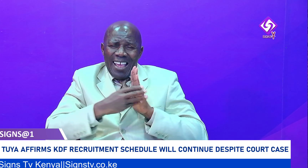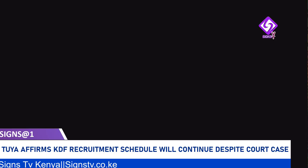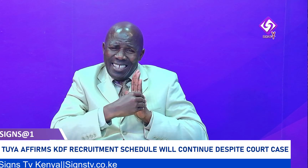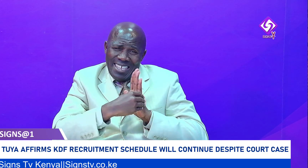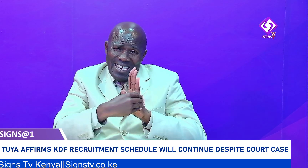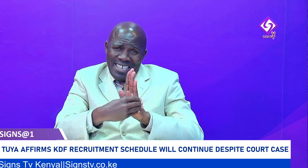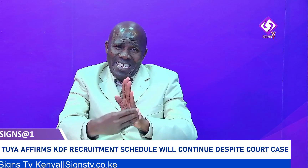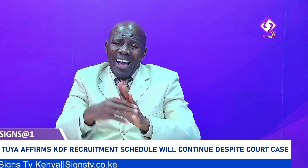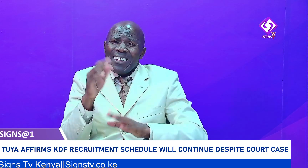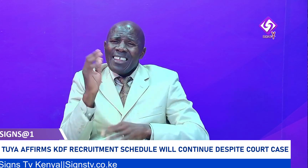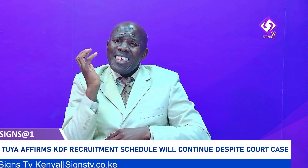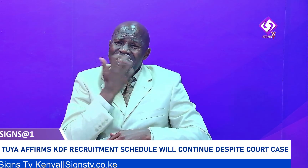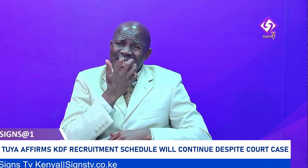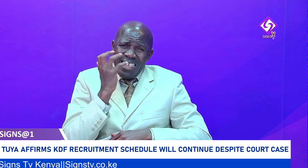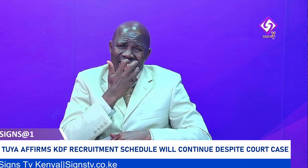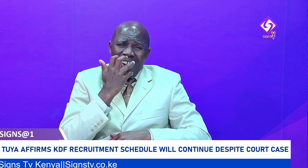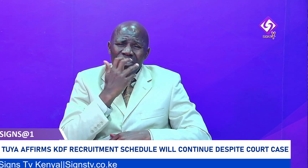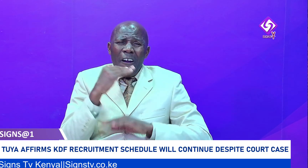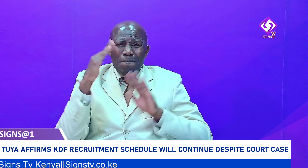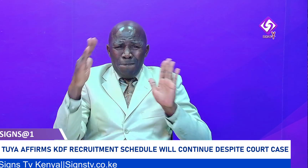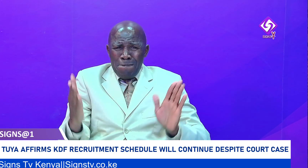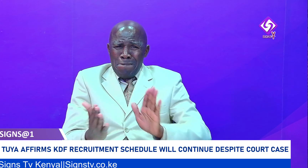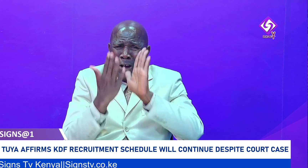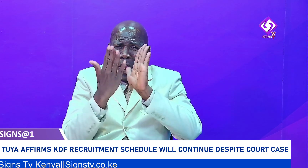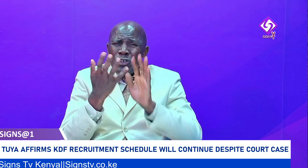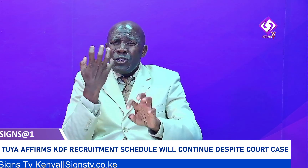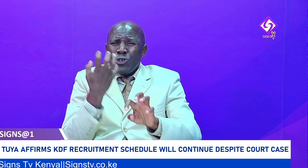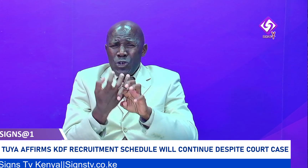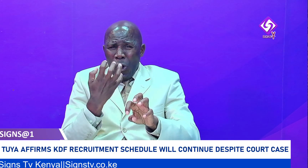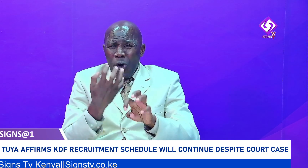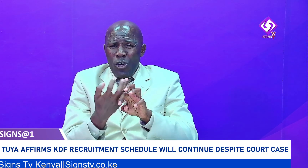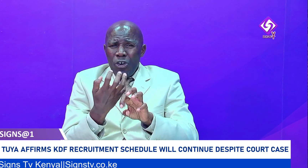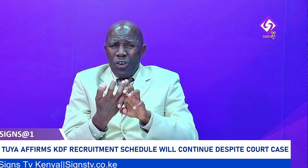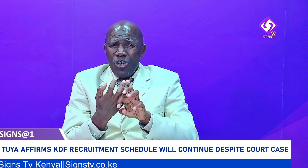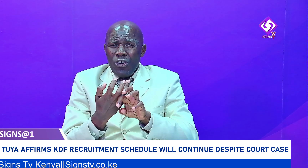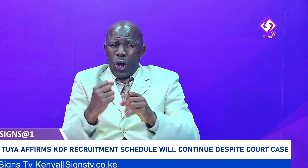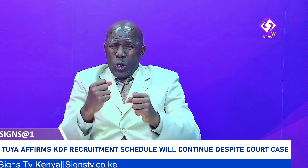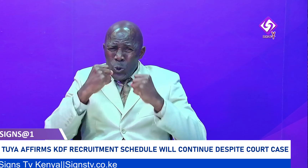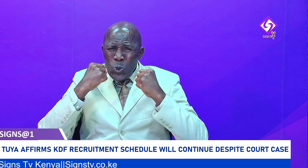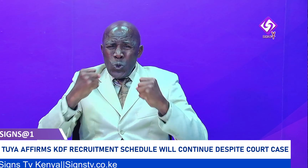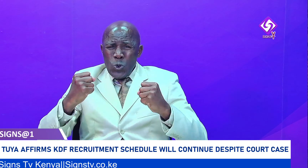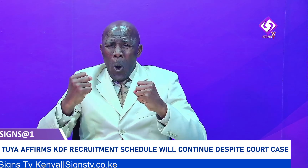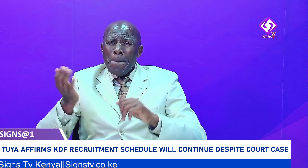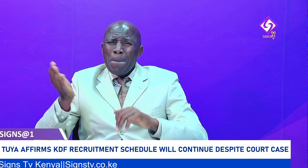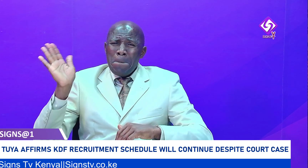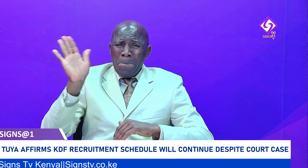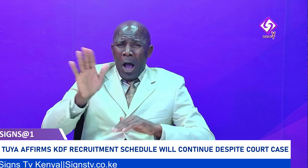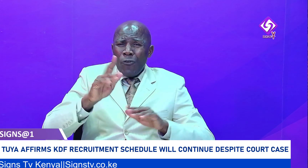DCP party leader Rigathi Gachagua is facing strong backlash from section of residents in